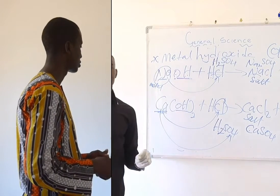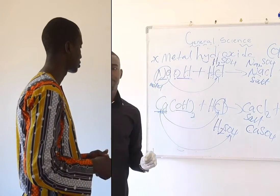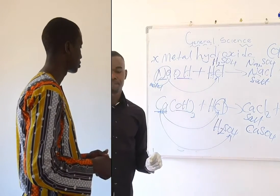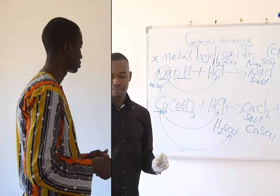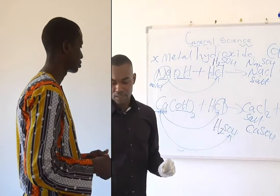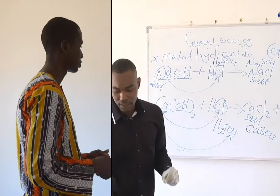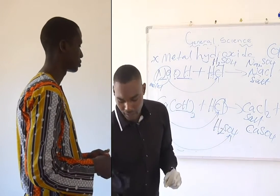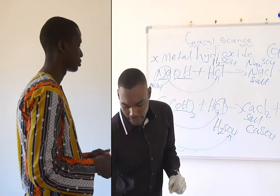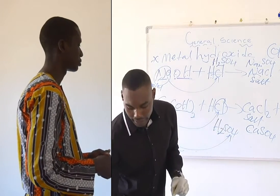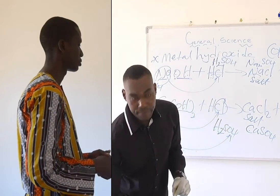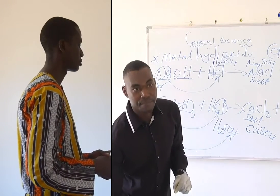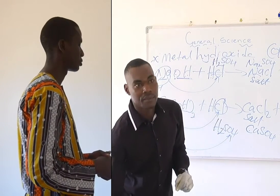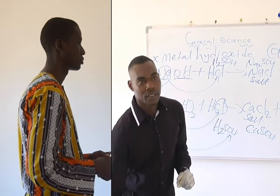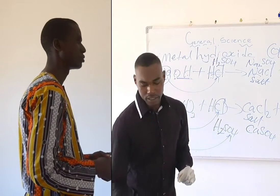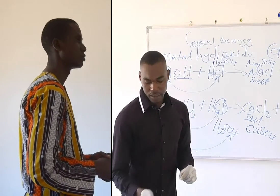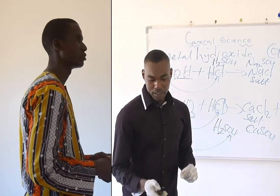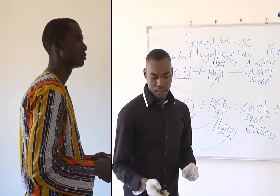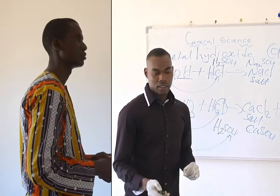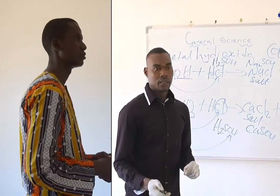well. Okay.